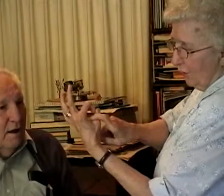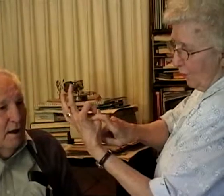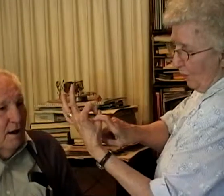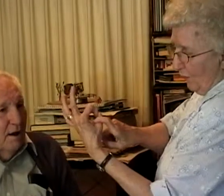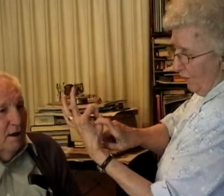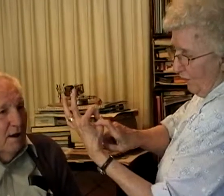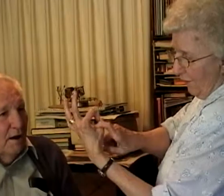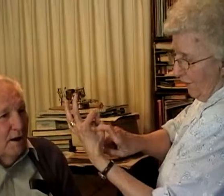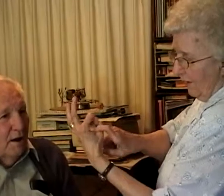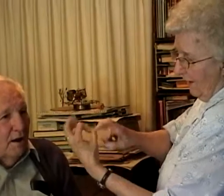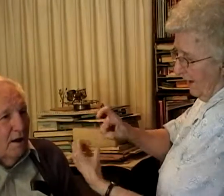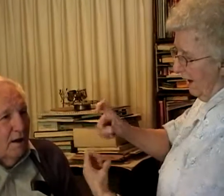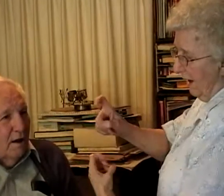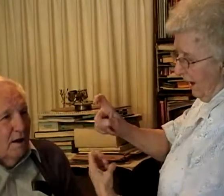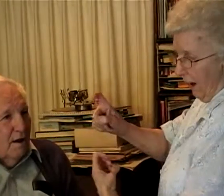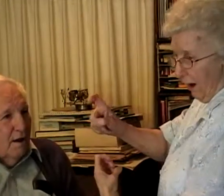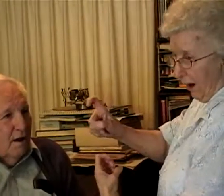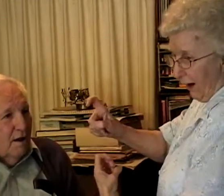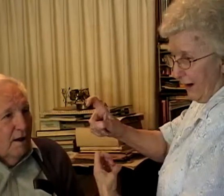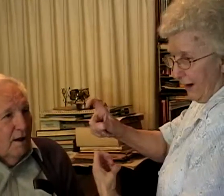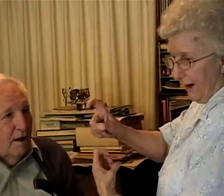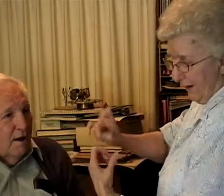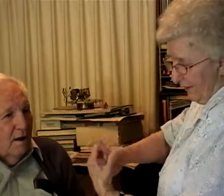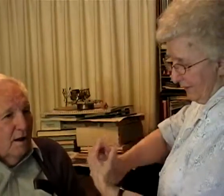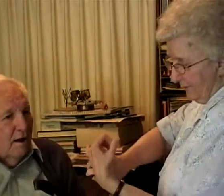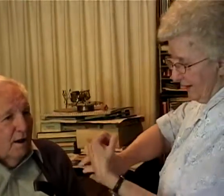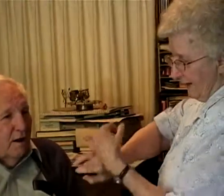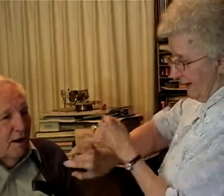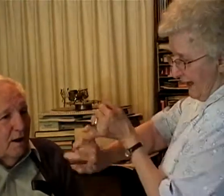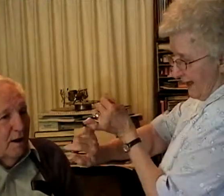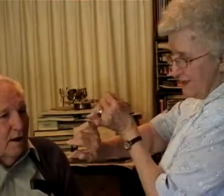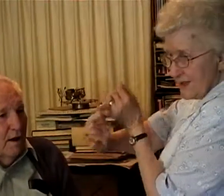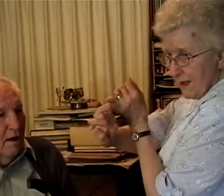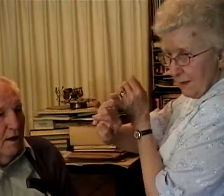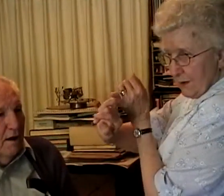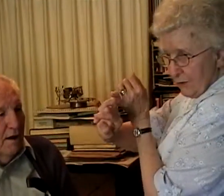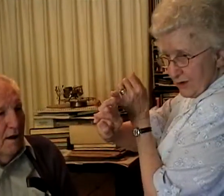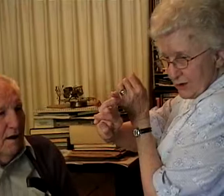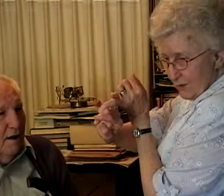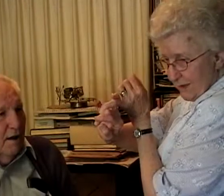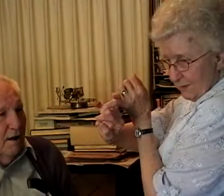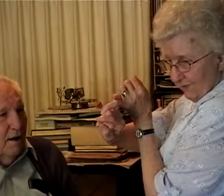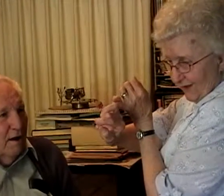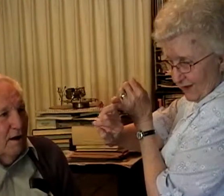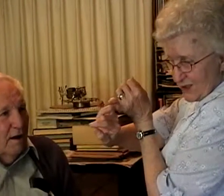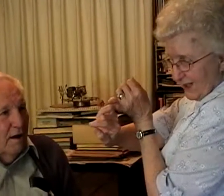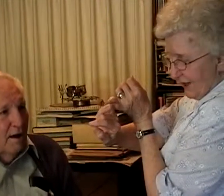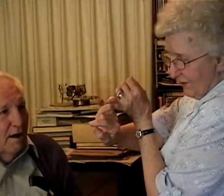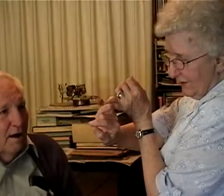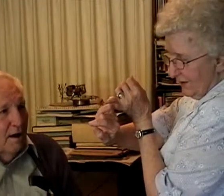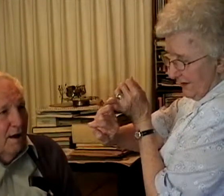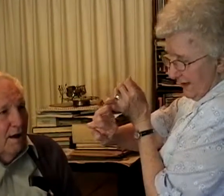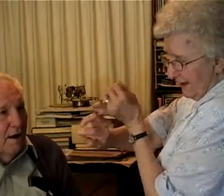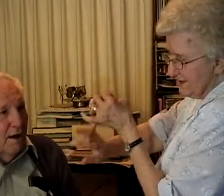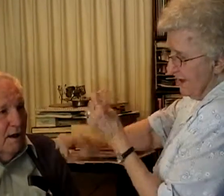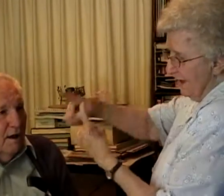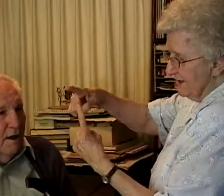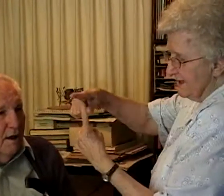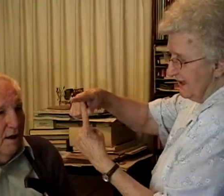Q, R, S, hook your two baby fingers together,